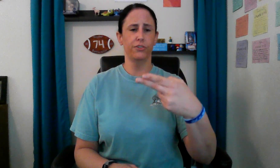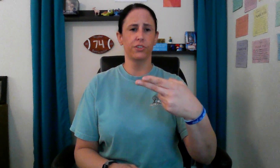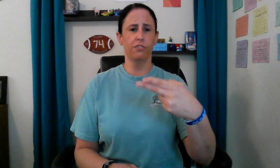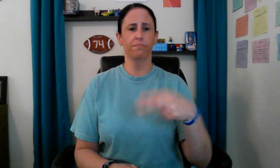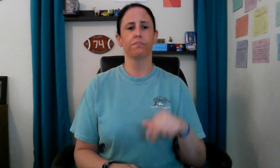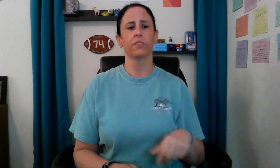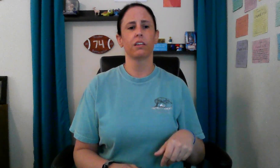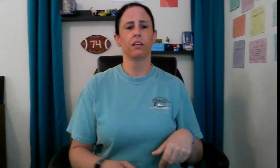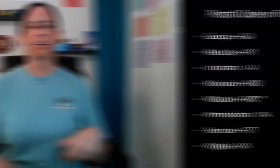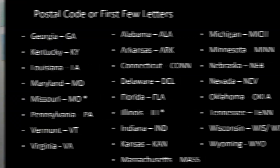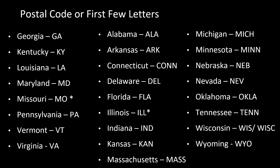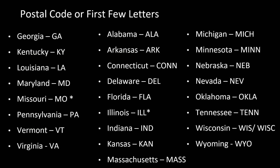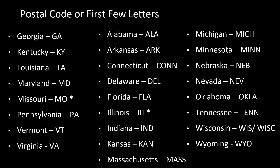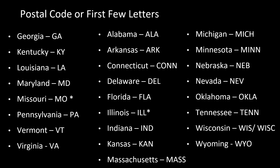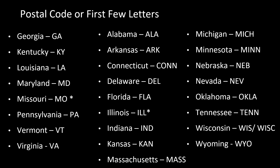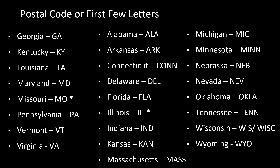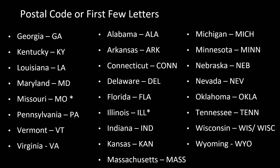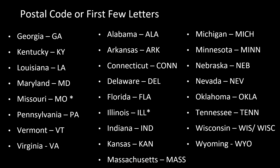Utah. Okay.